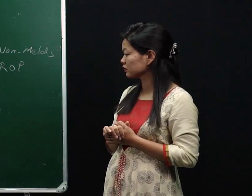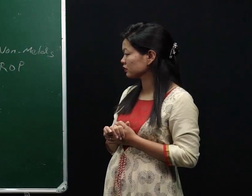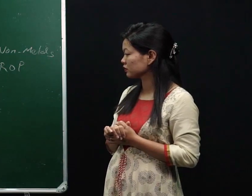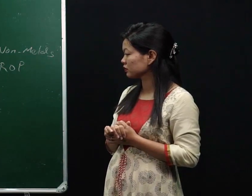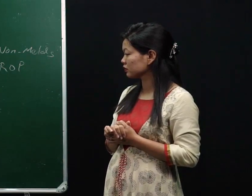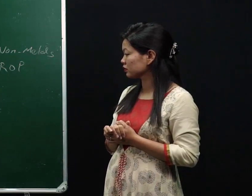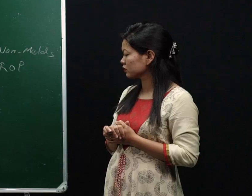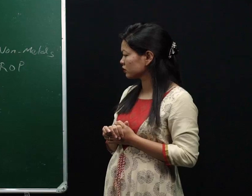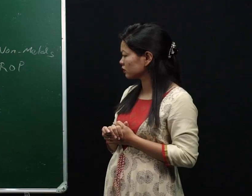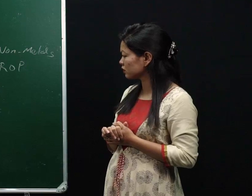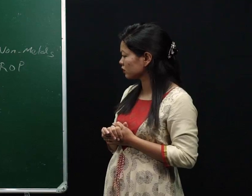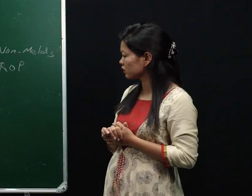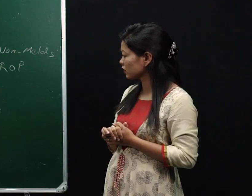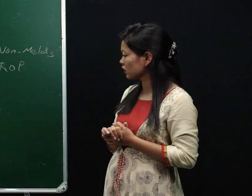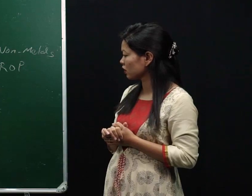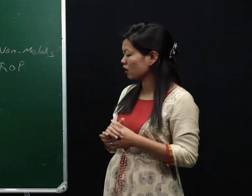hardness, okay?